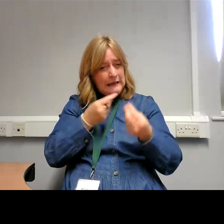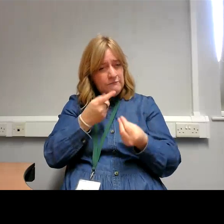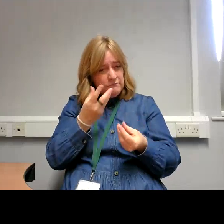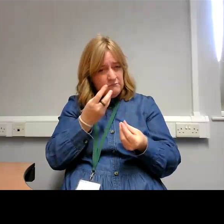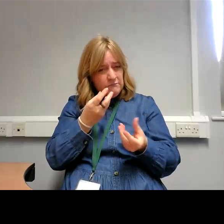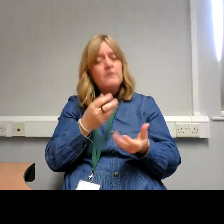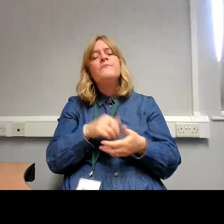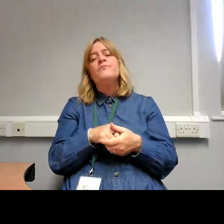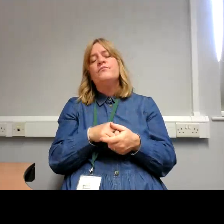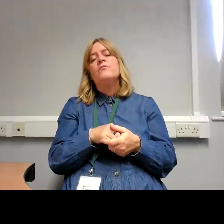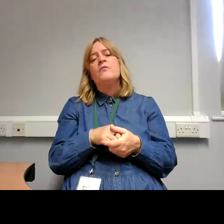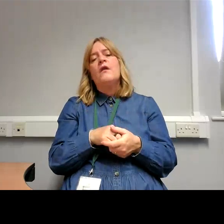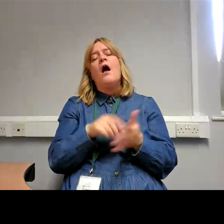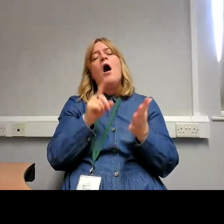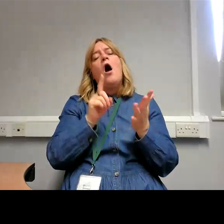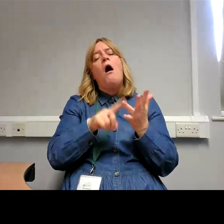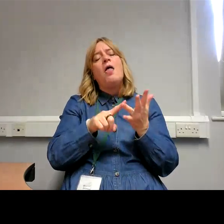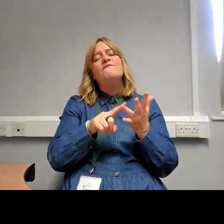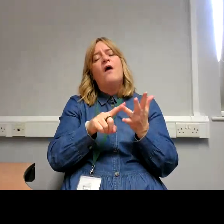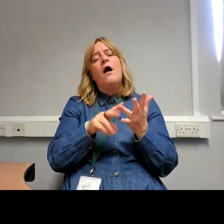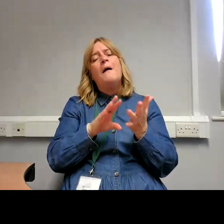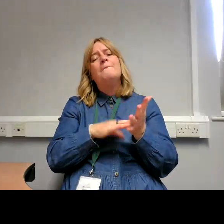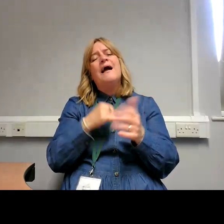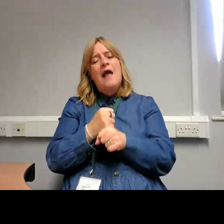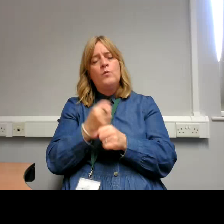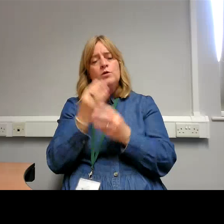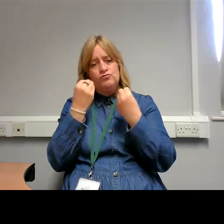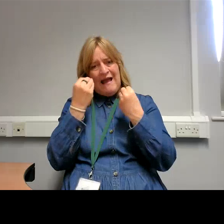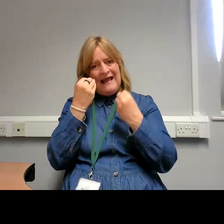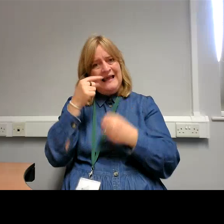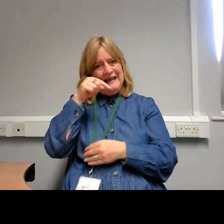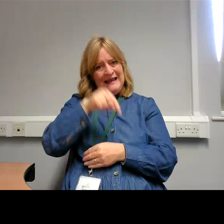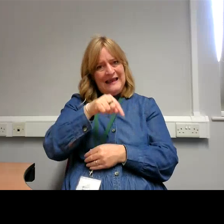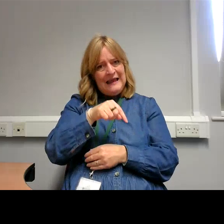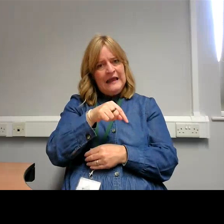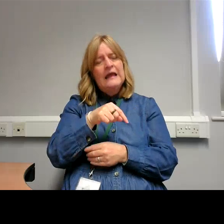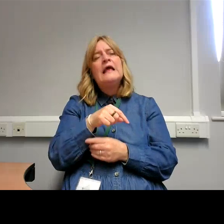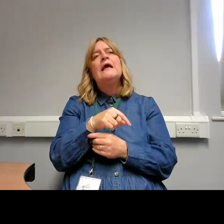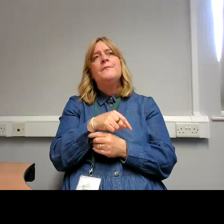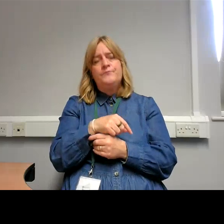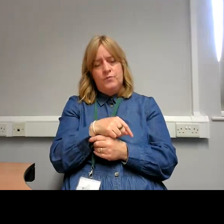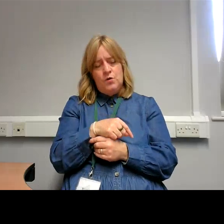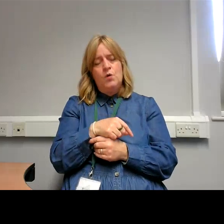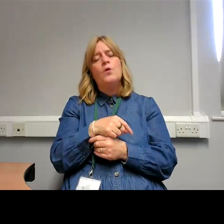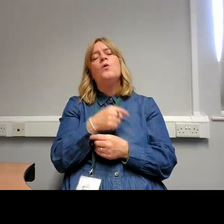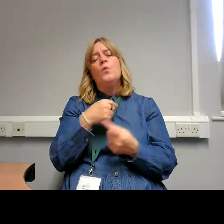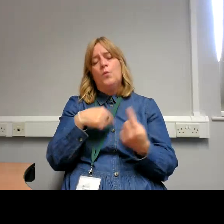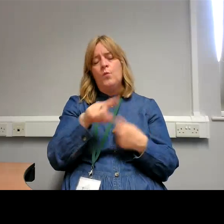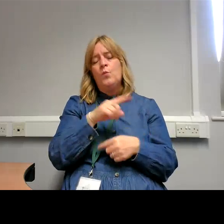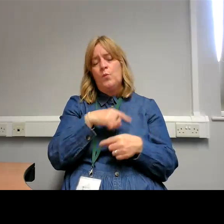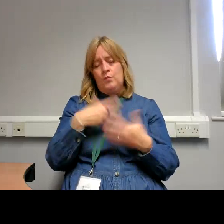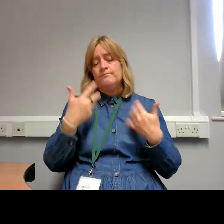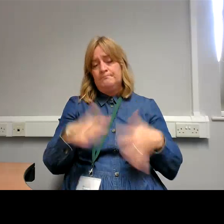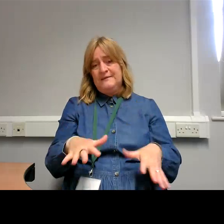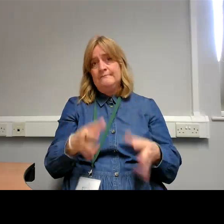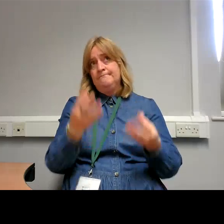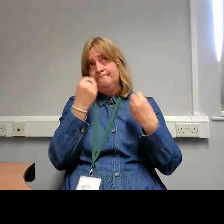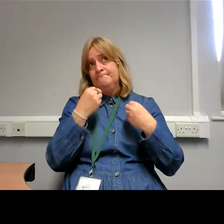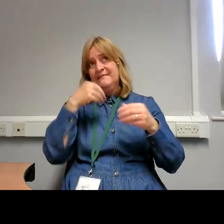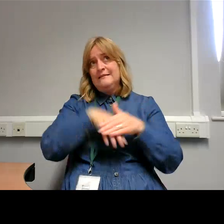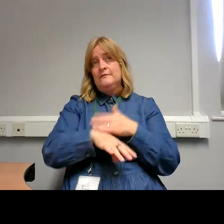So the Oliver McGowan training is some mandatory training that we undertake in Derby and Derbyshire, and I think